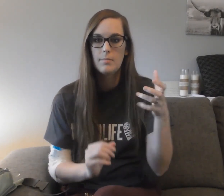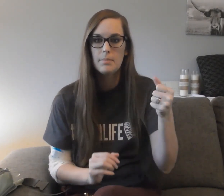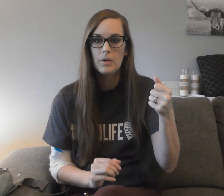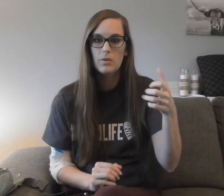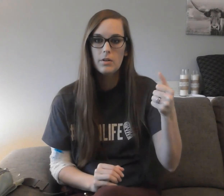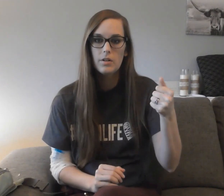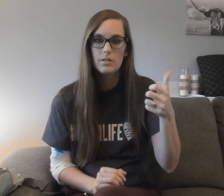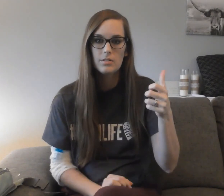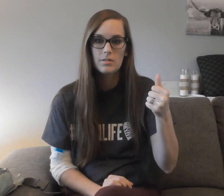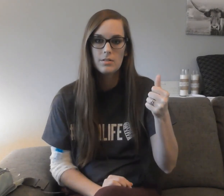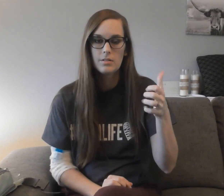milk,